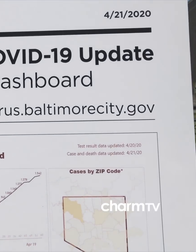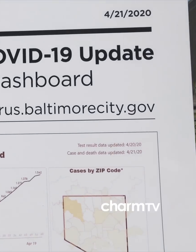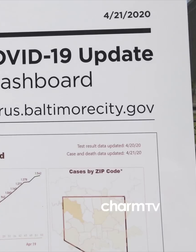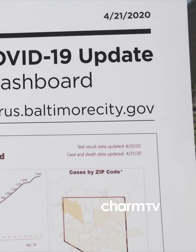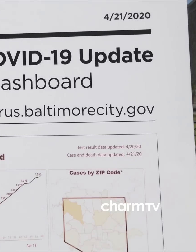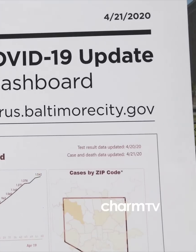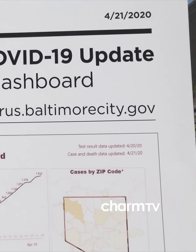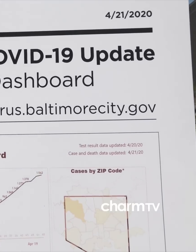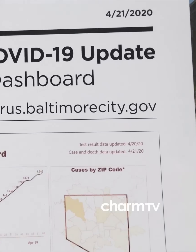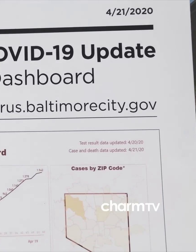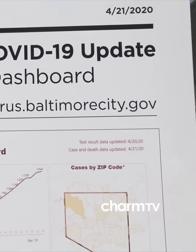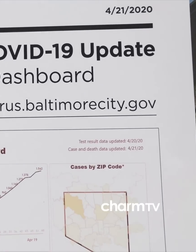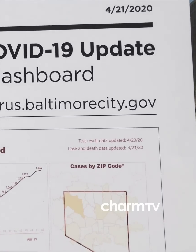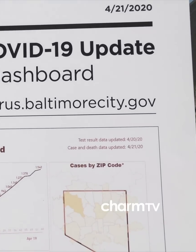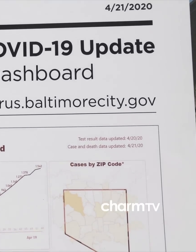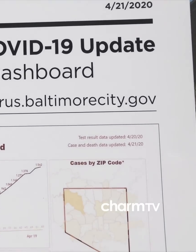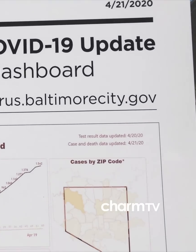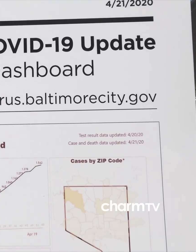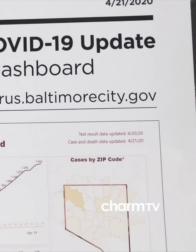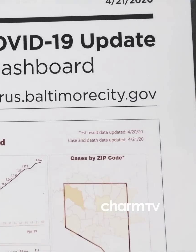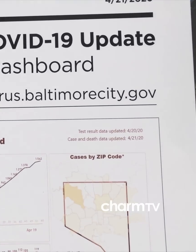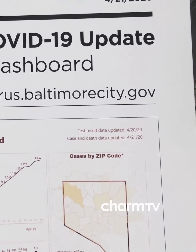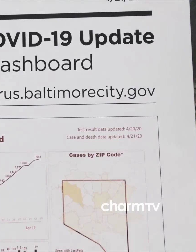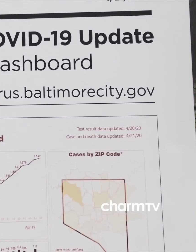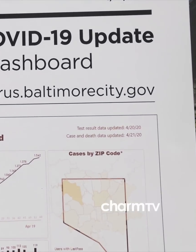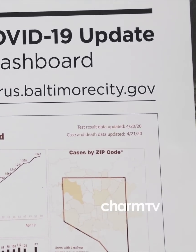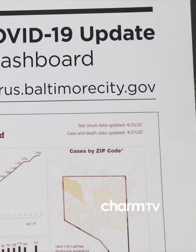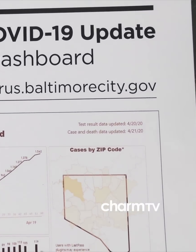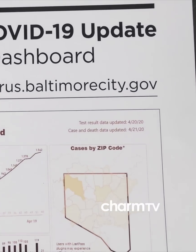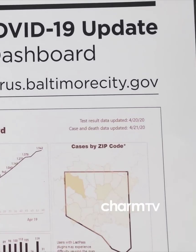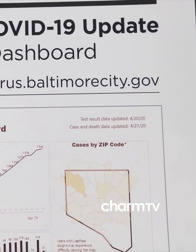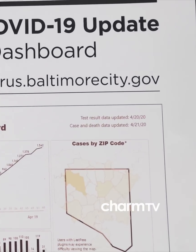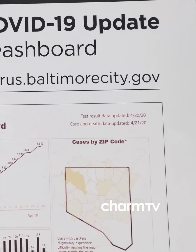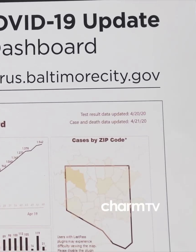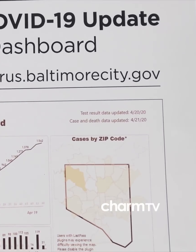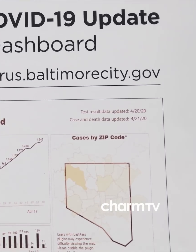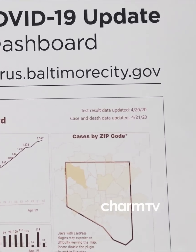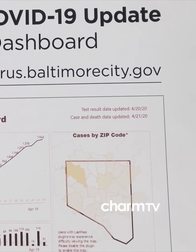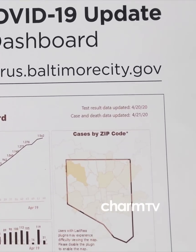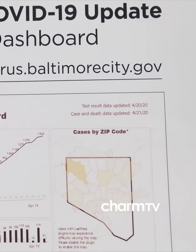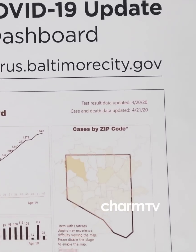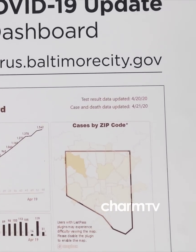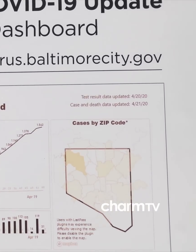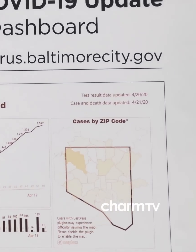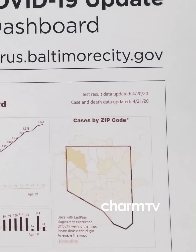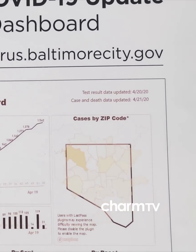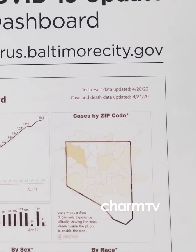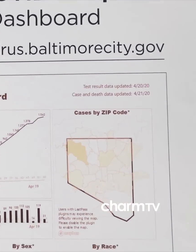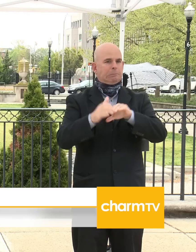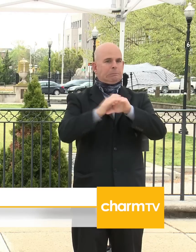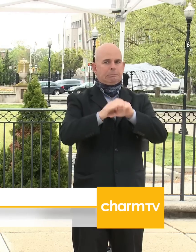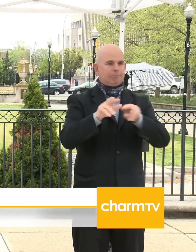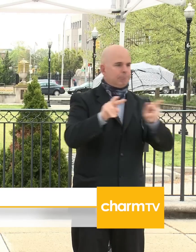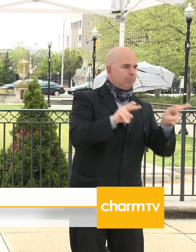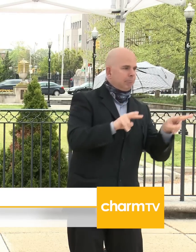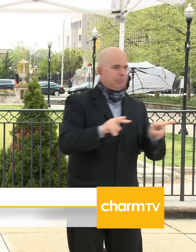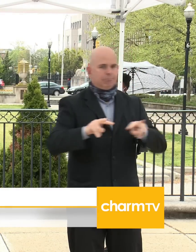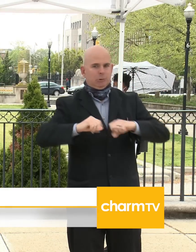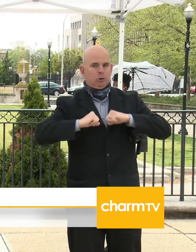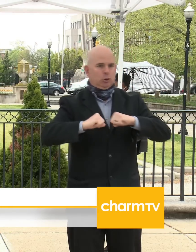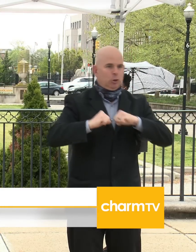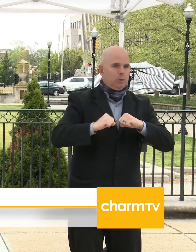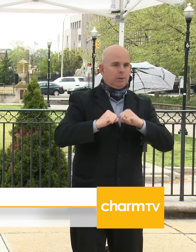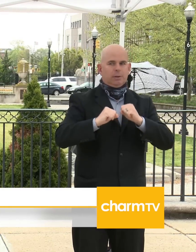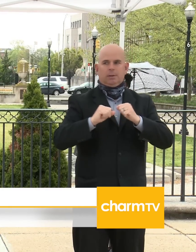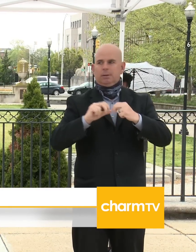committed and focused on scaling up our response to this emergency while continuing to leverage the wealth of medical and public health